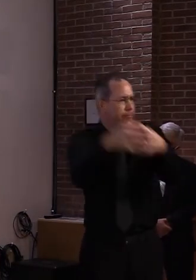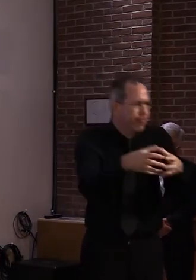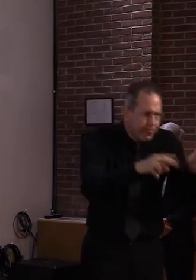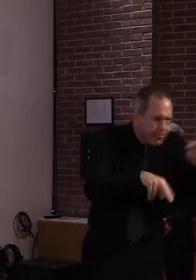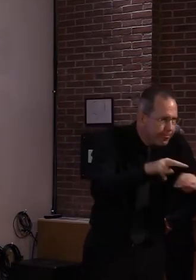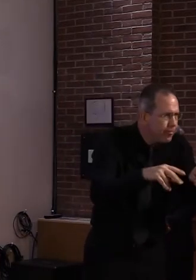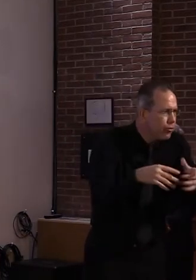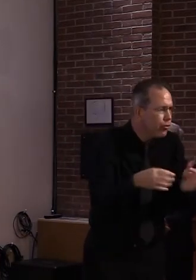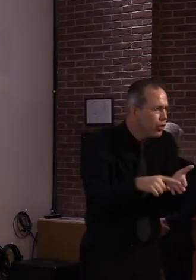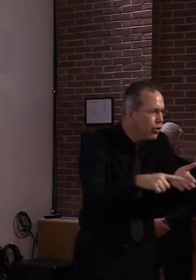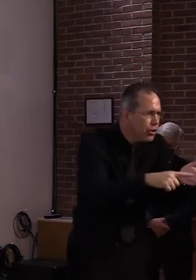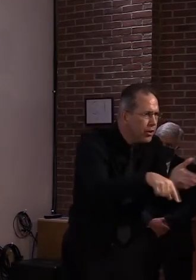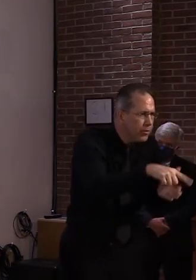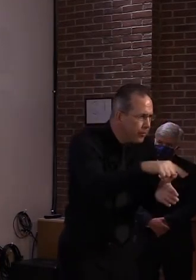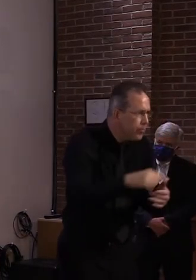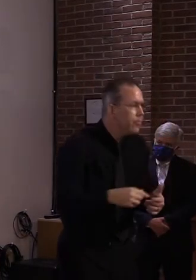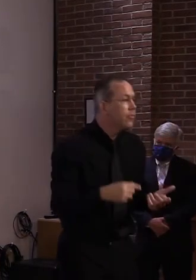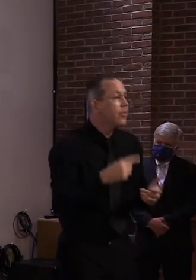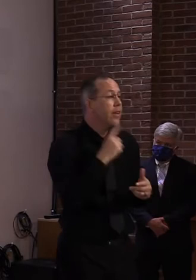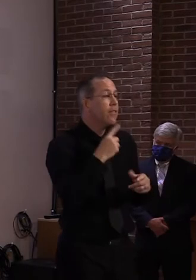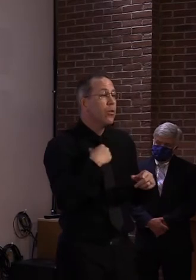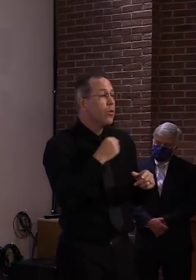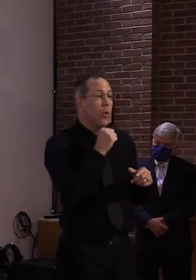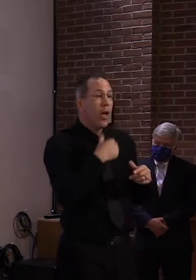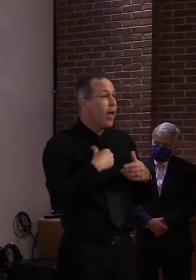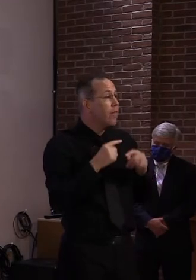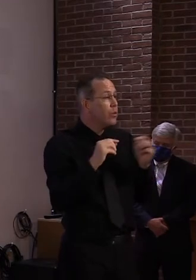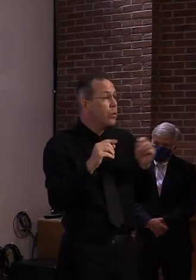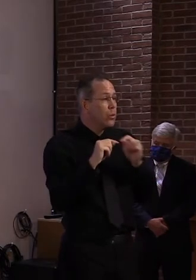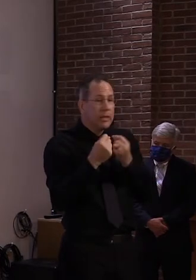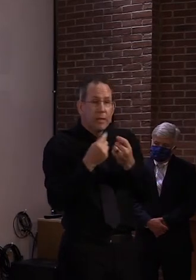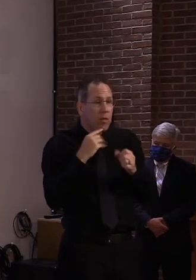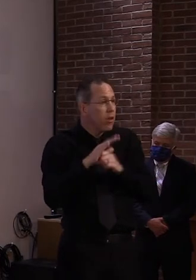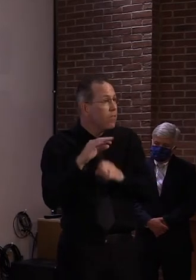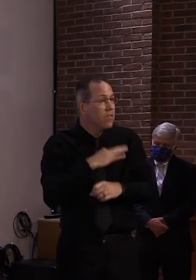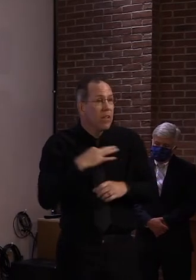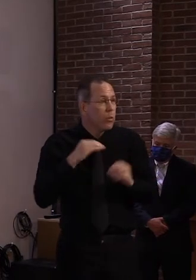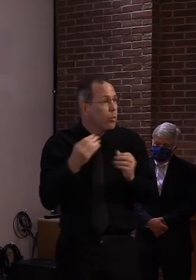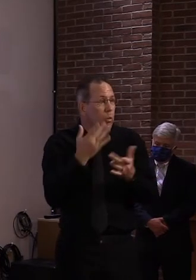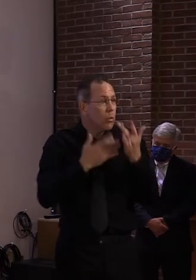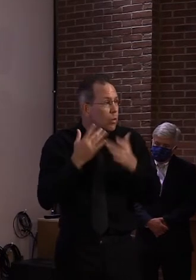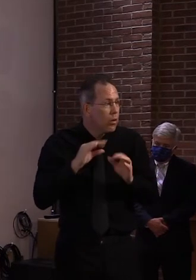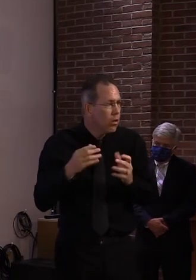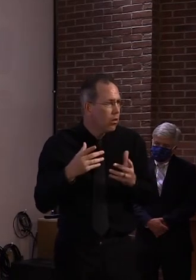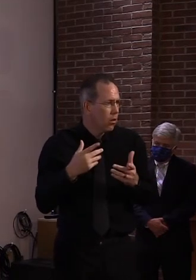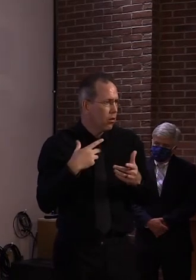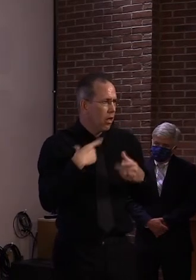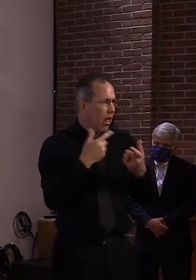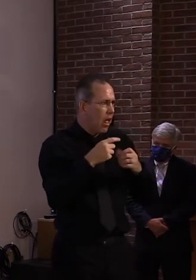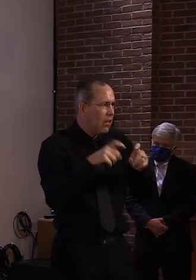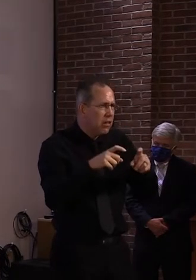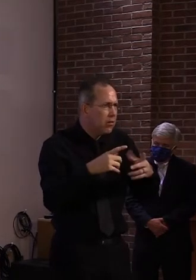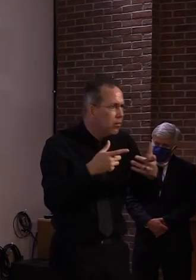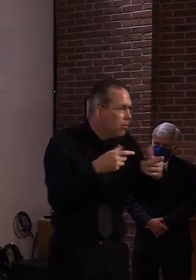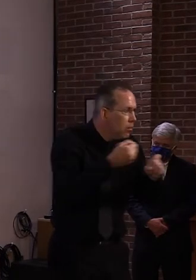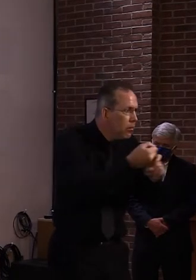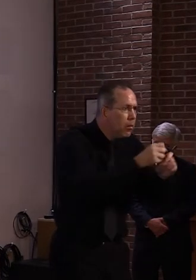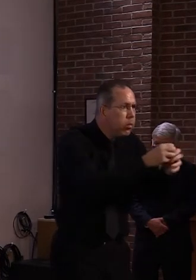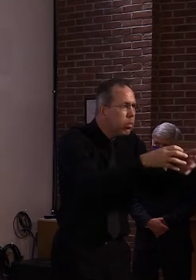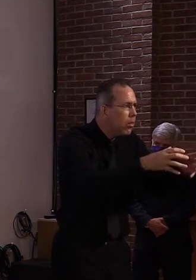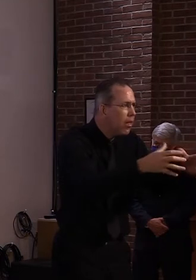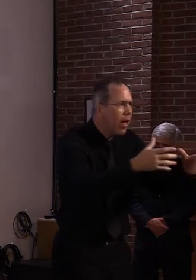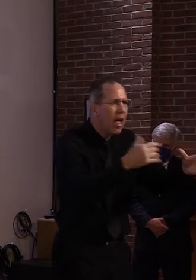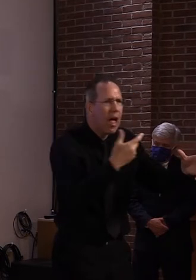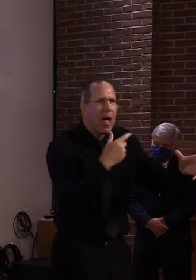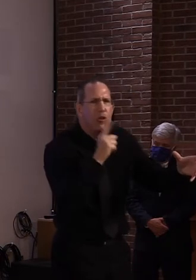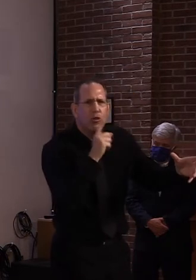of putting other people at risk, so that we do the right thing early on and make sure that no one else is at any risk for a